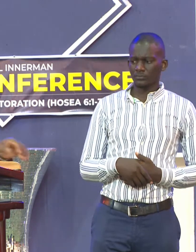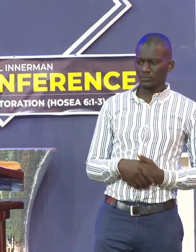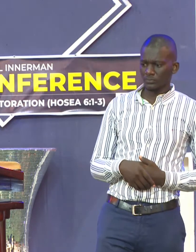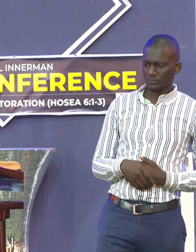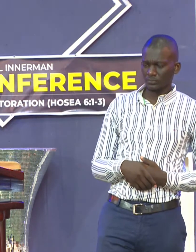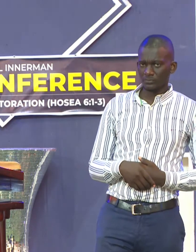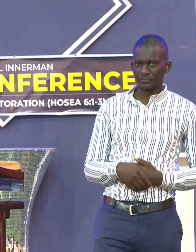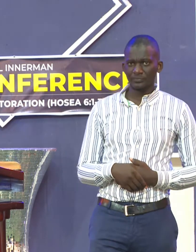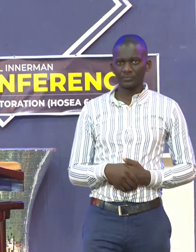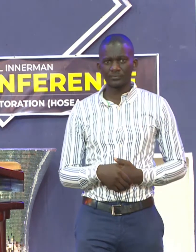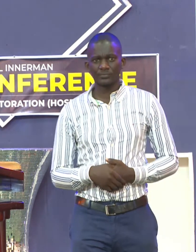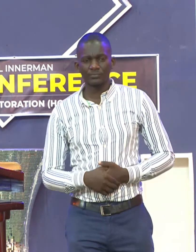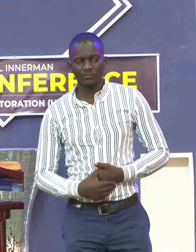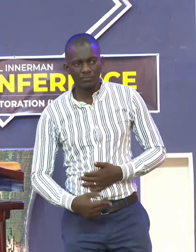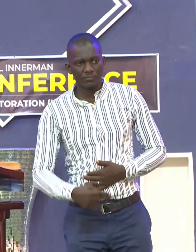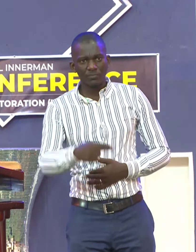Hosea